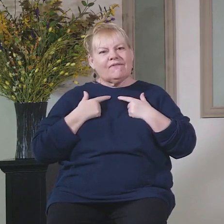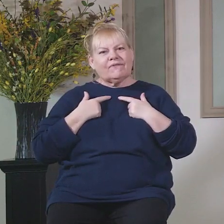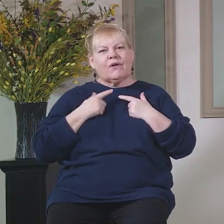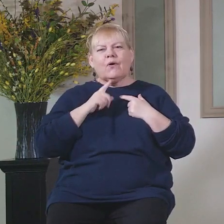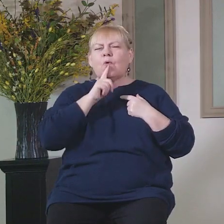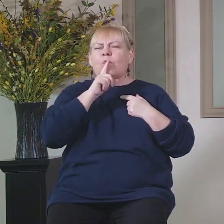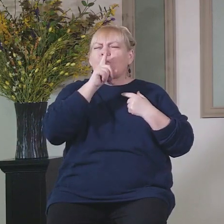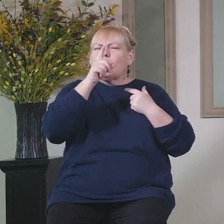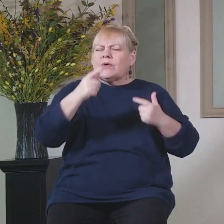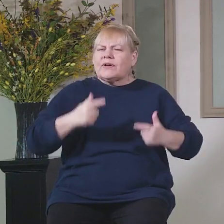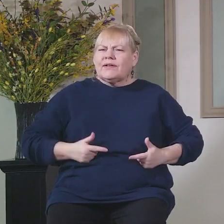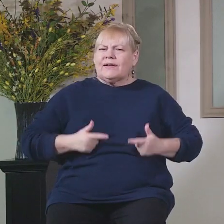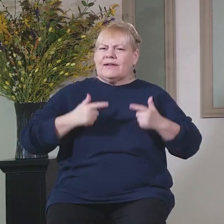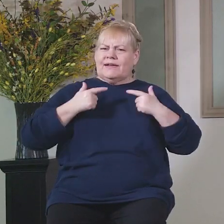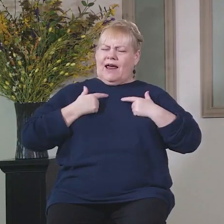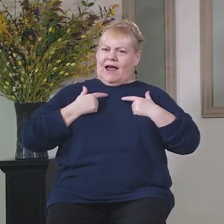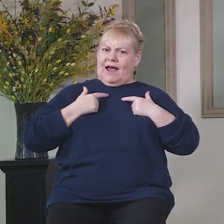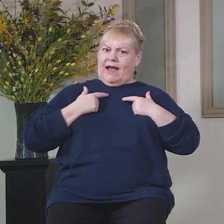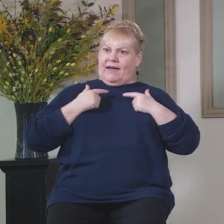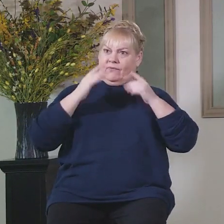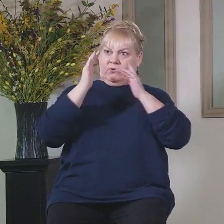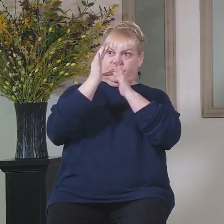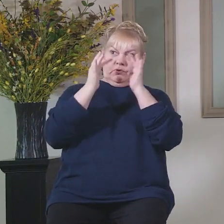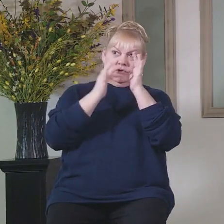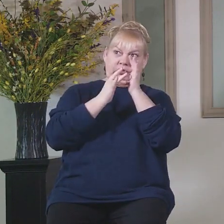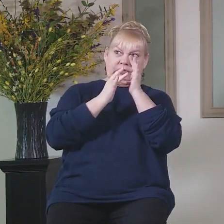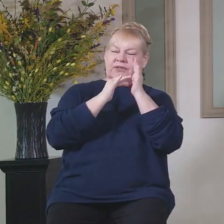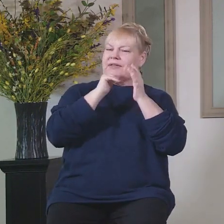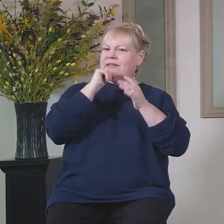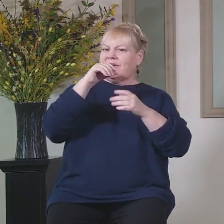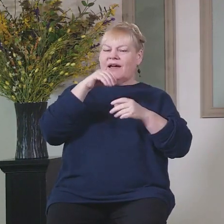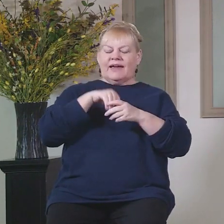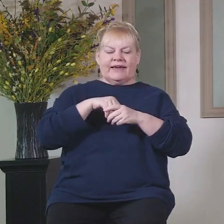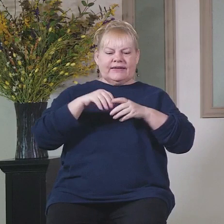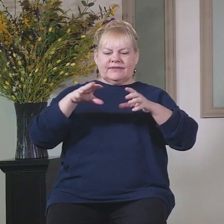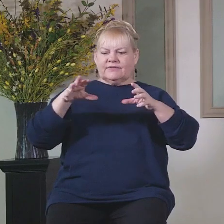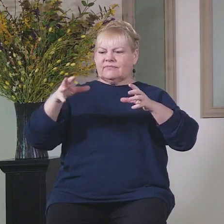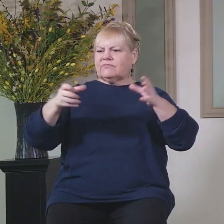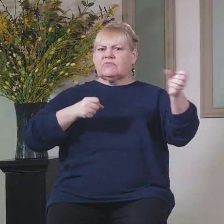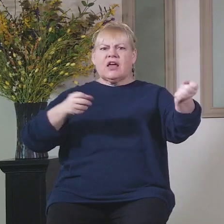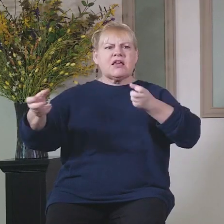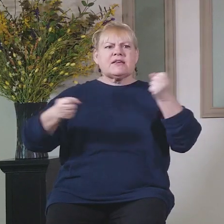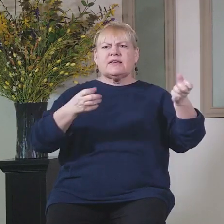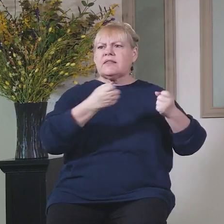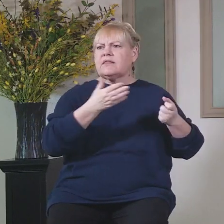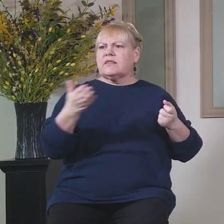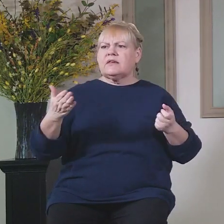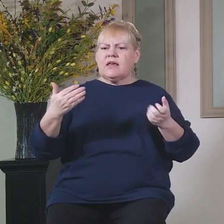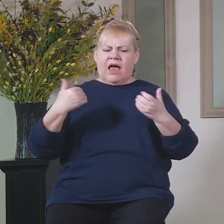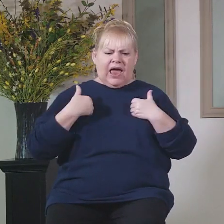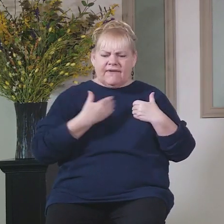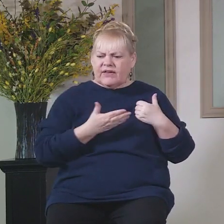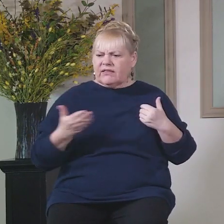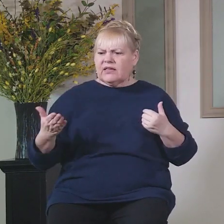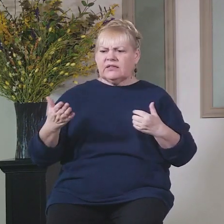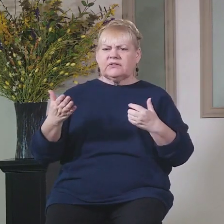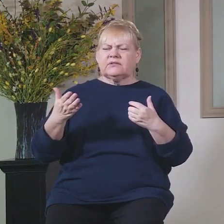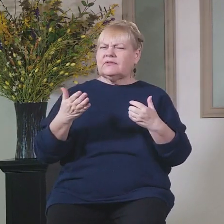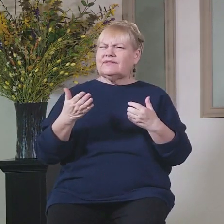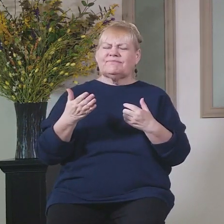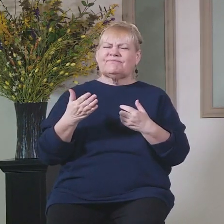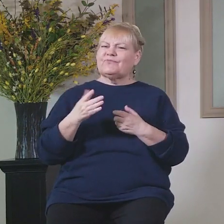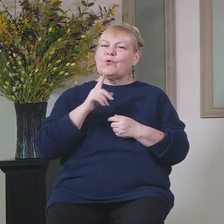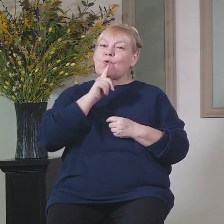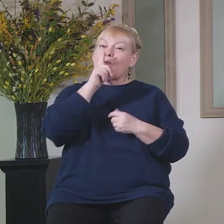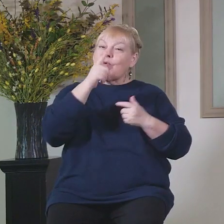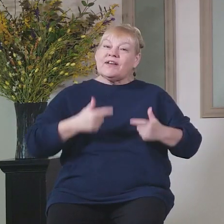Real life, according to Jesus, is not found in taking in, accumulating, possessing. No,